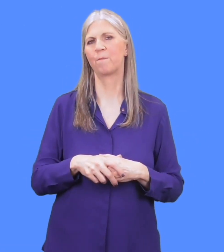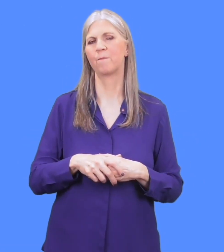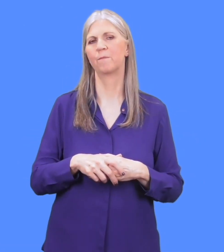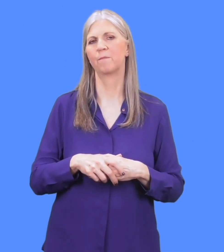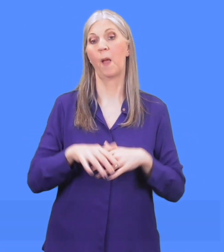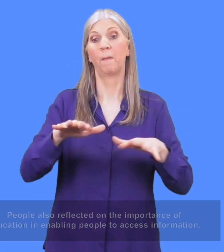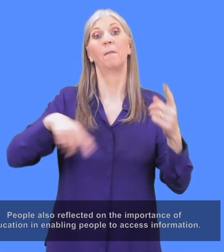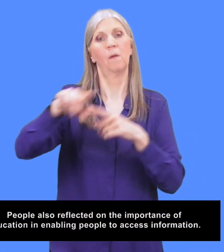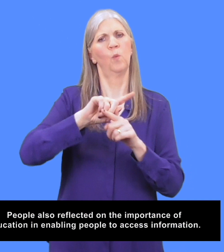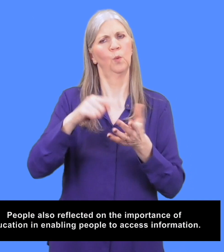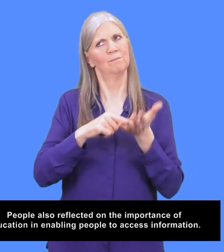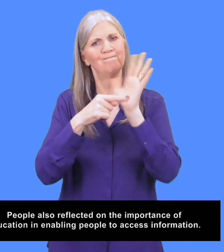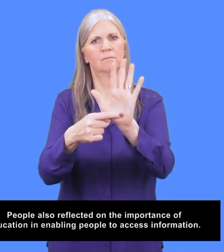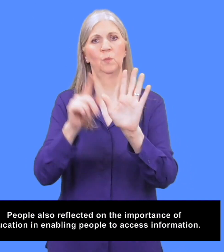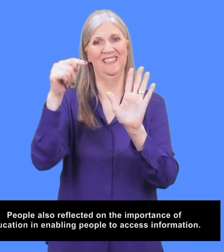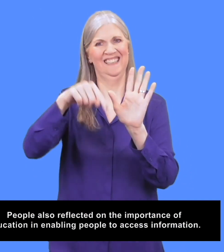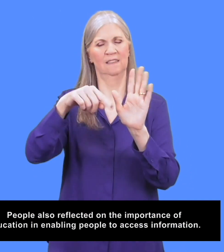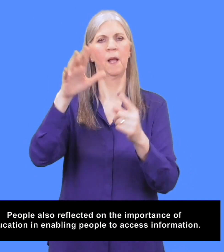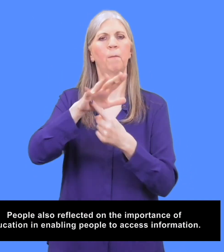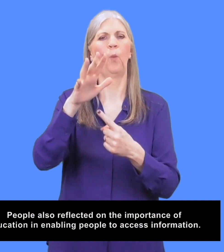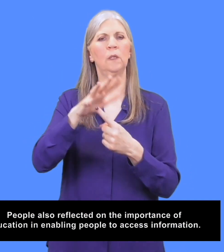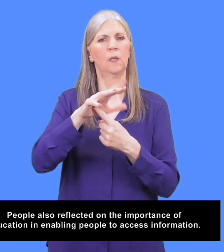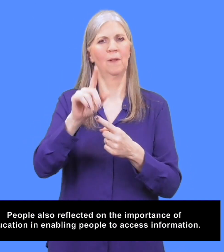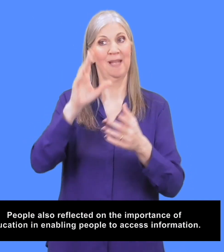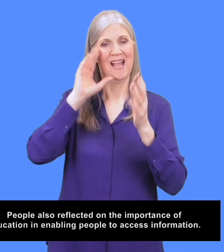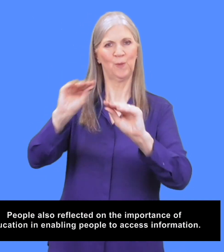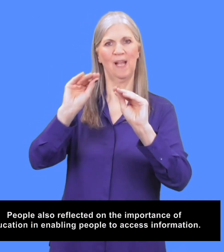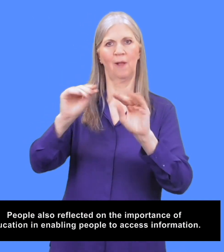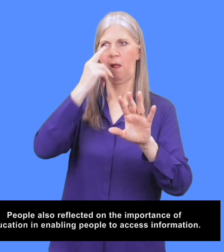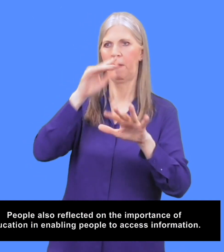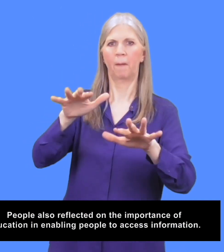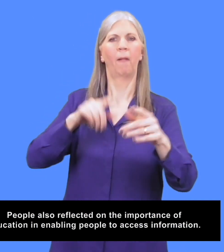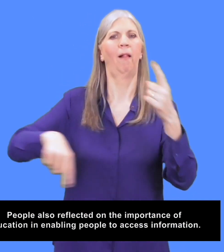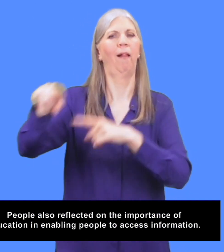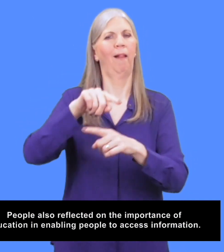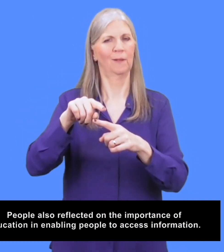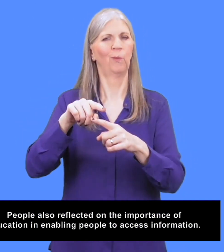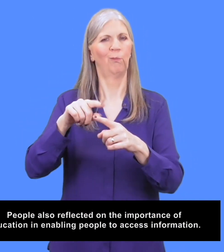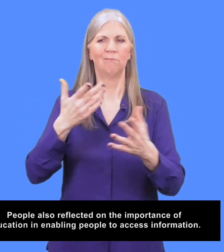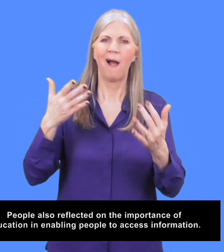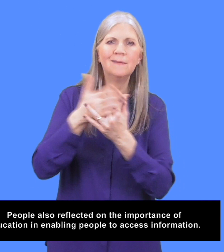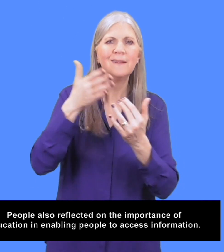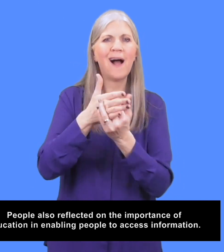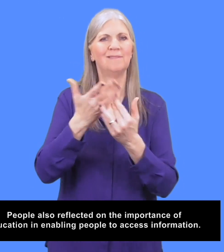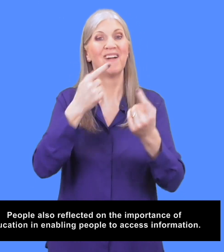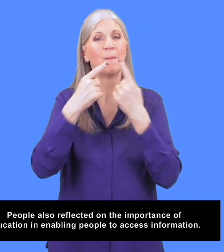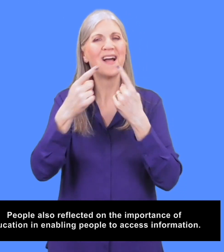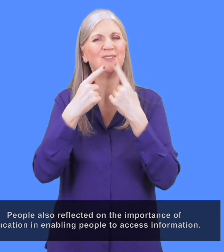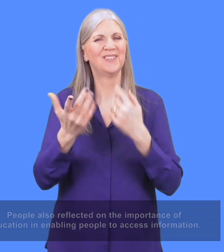People also reflected on the importance of education in enabling people to access information. This was